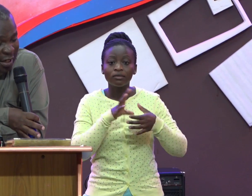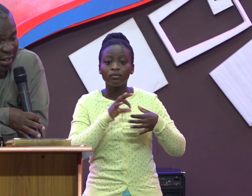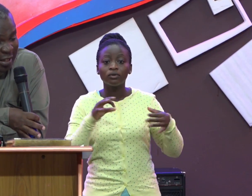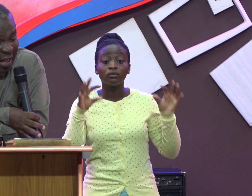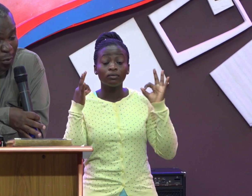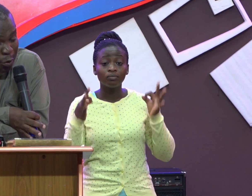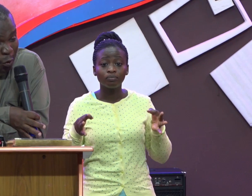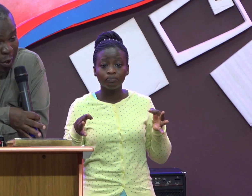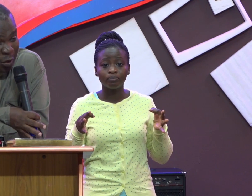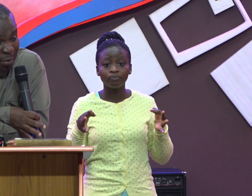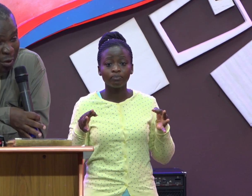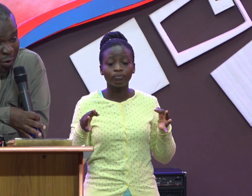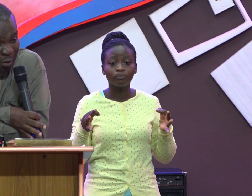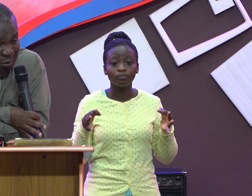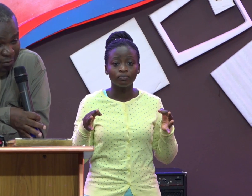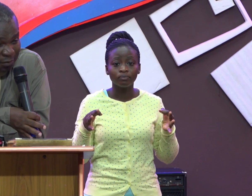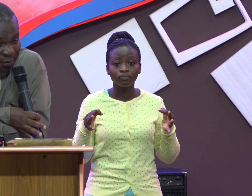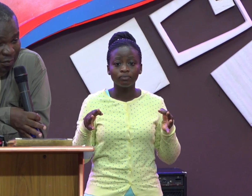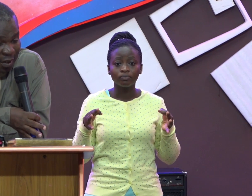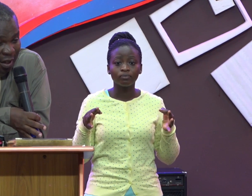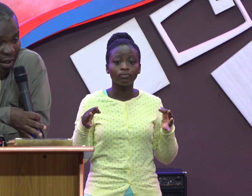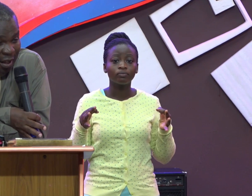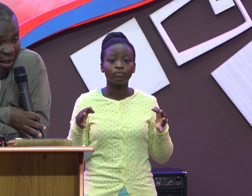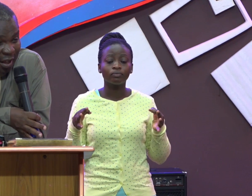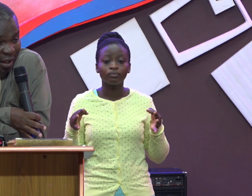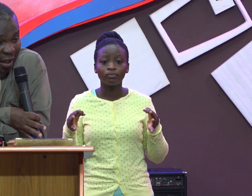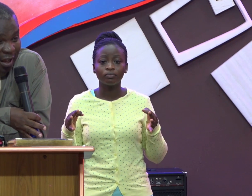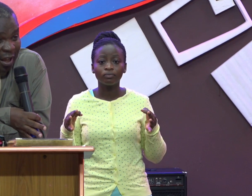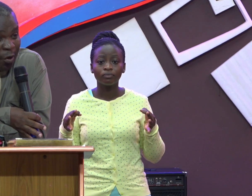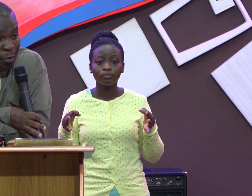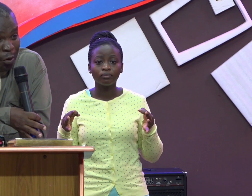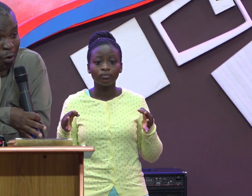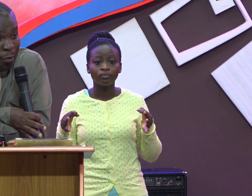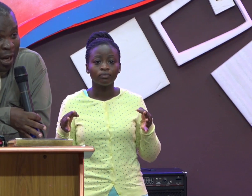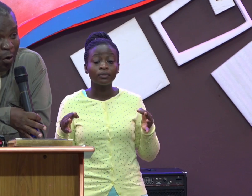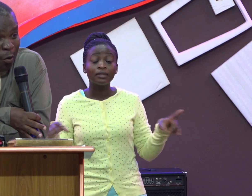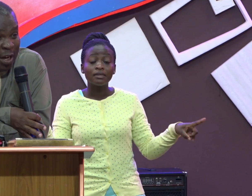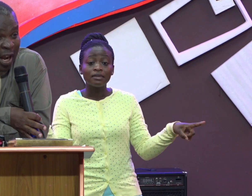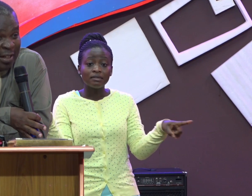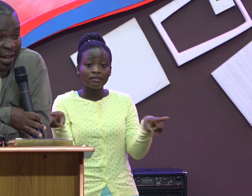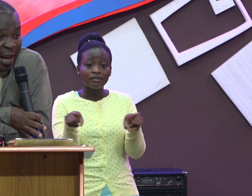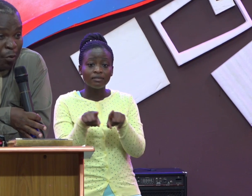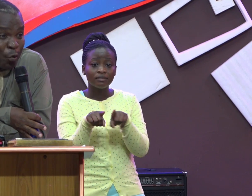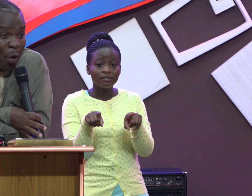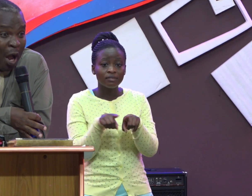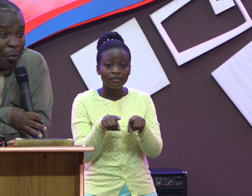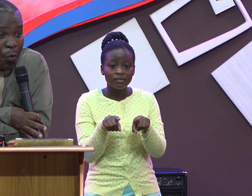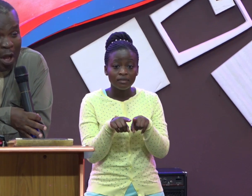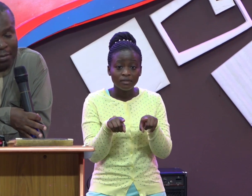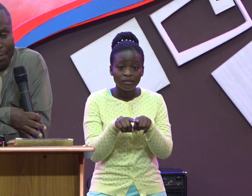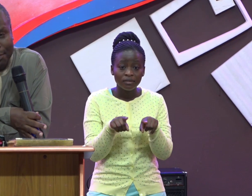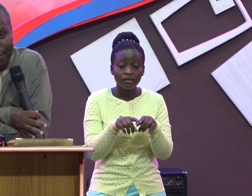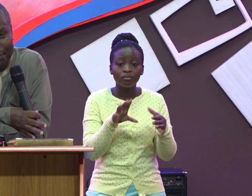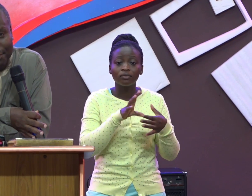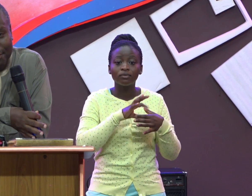Bobanga toine exercise za moyo zokoleza abulirunaka. If you don't have the spiritual exercises you do daily. Eromo yogubera ono uliranga ataina na muntu wa